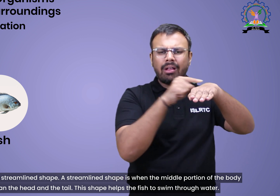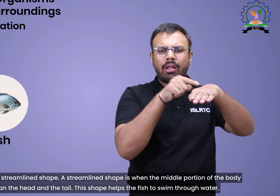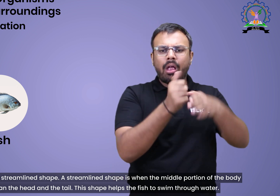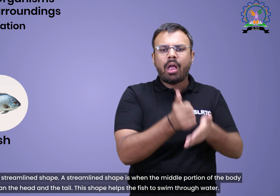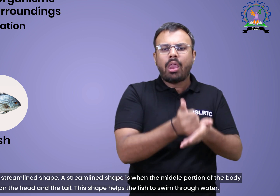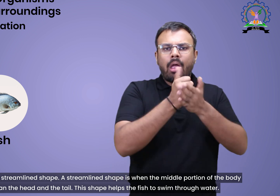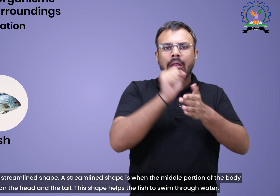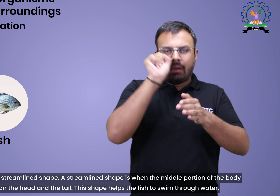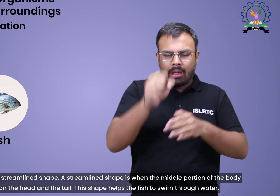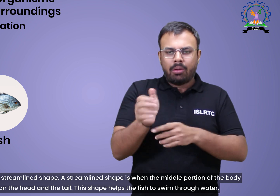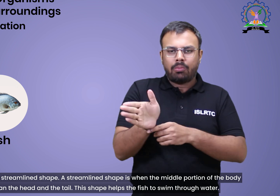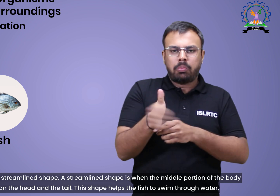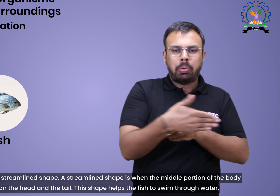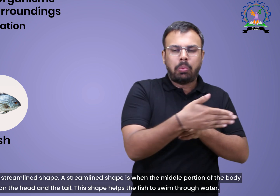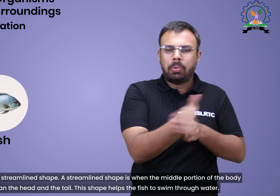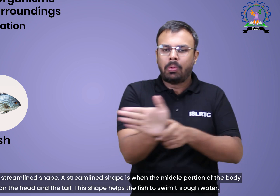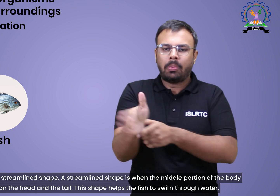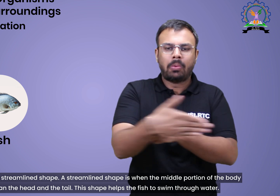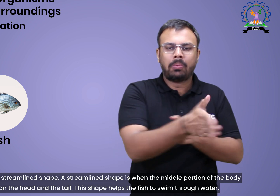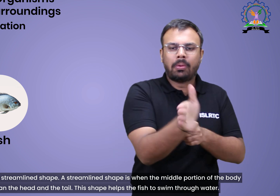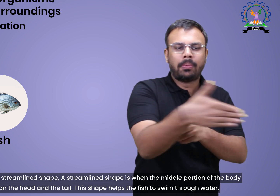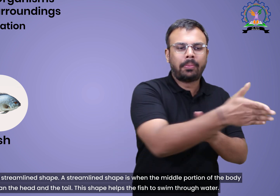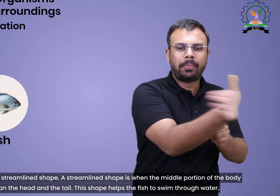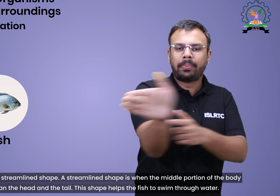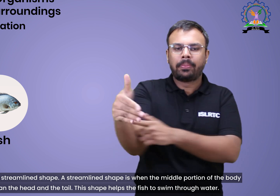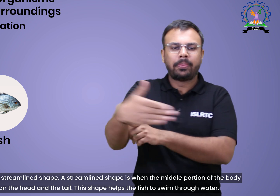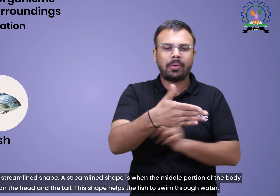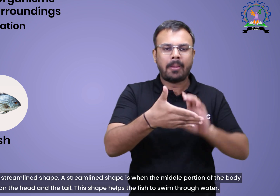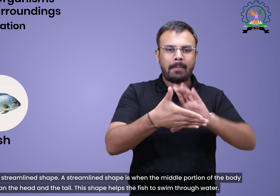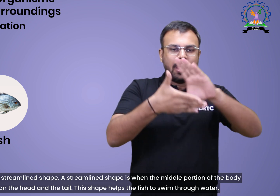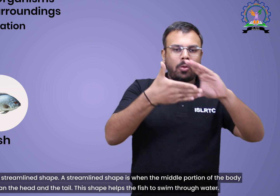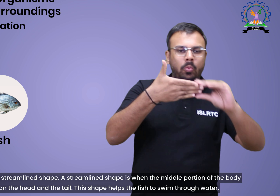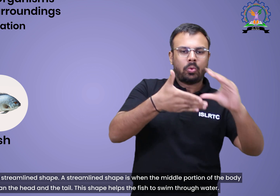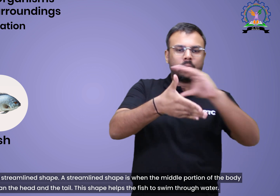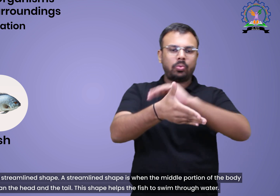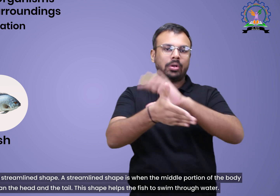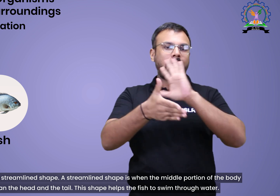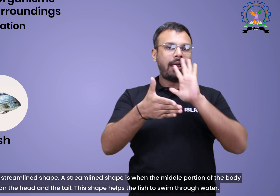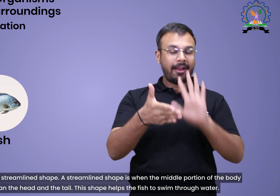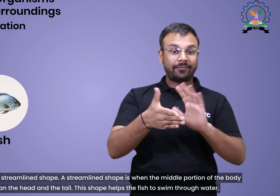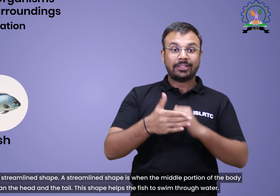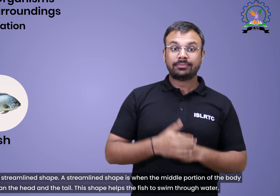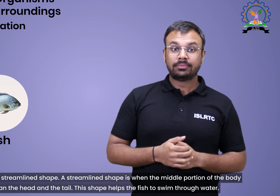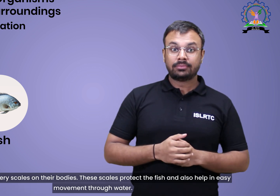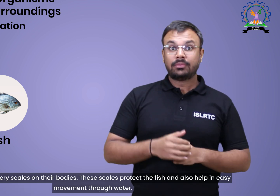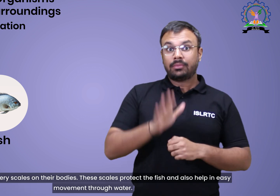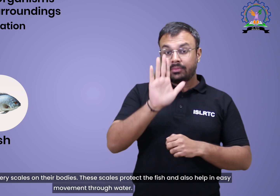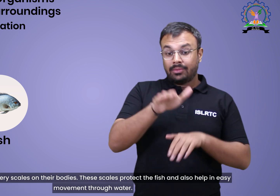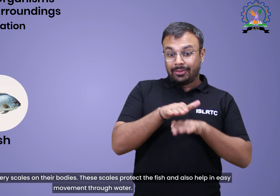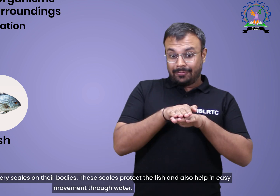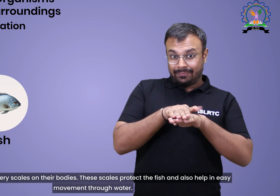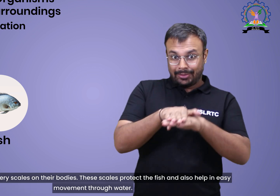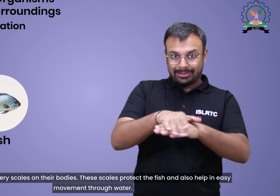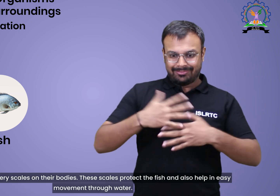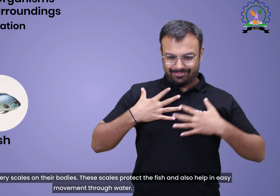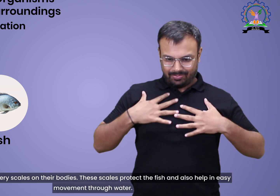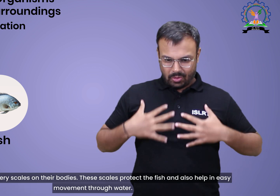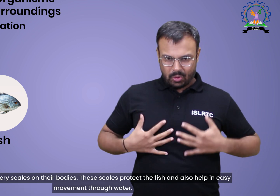the head and the tail. This shape helps the fish to swim through water. Fish have slippery scales on